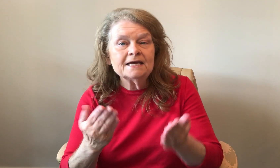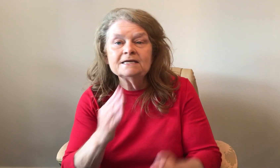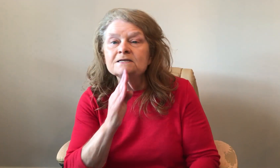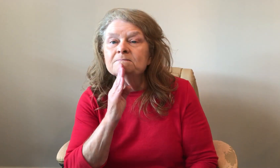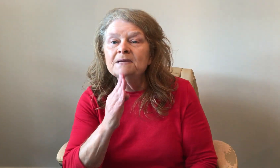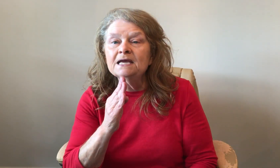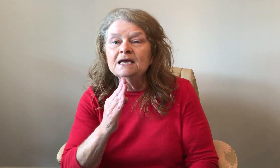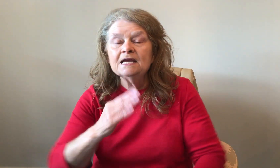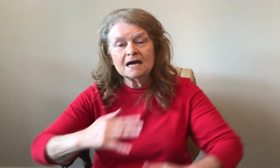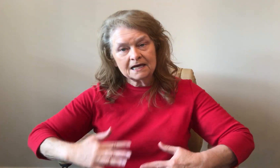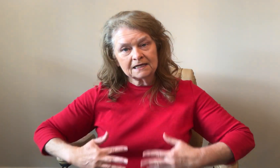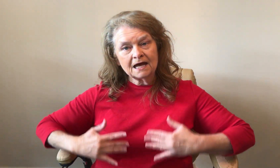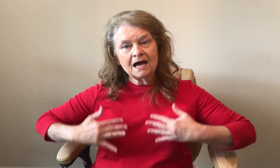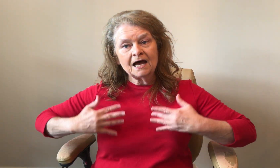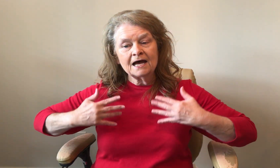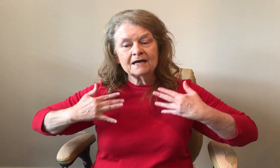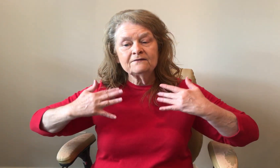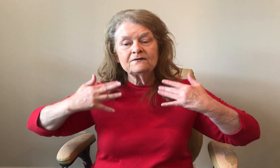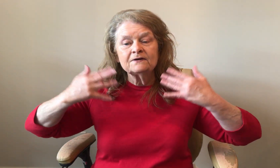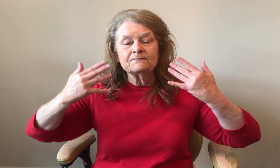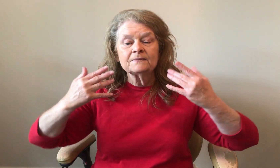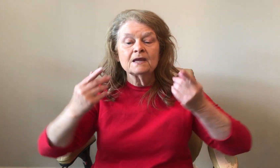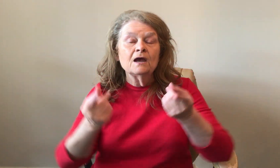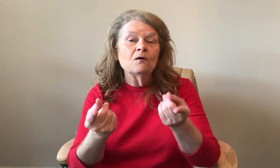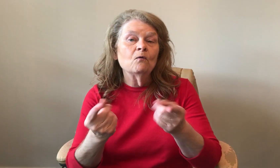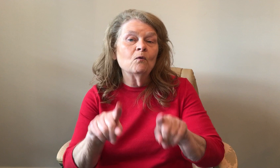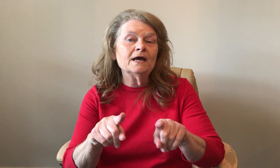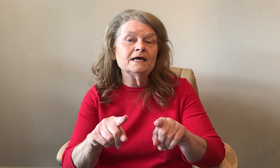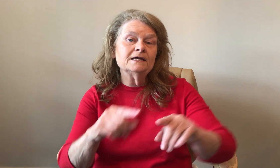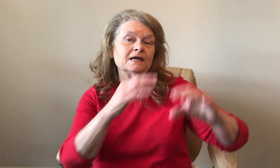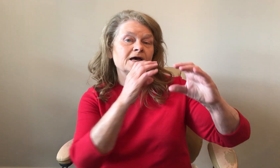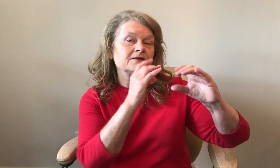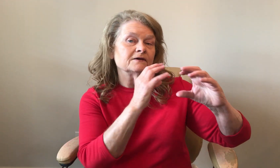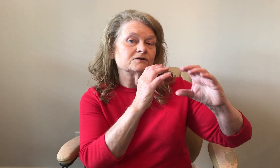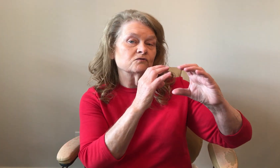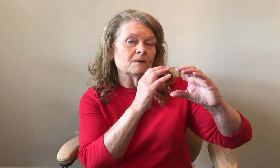might be alive when the trumpet